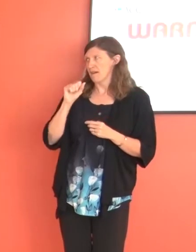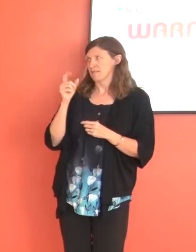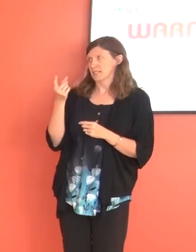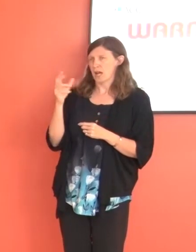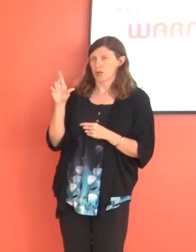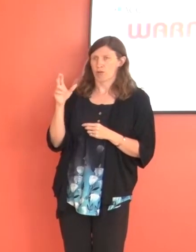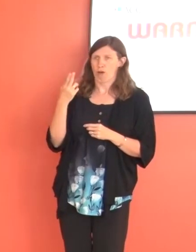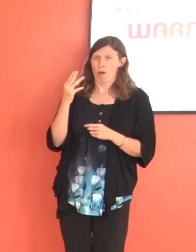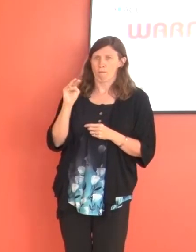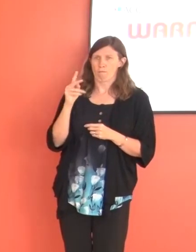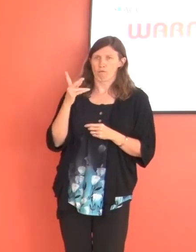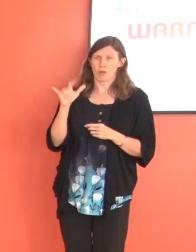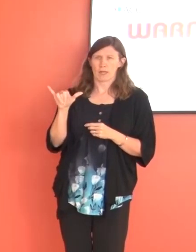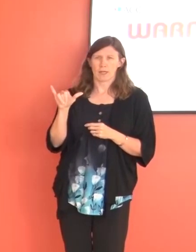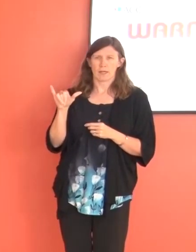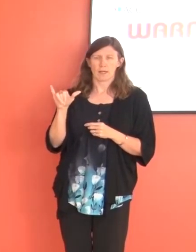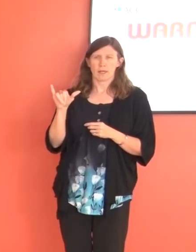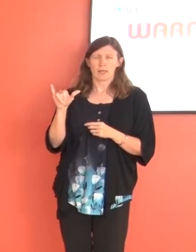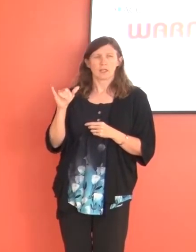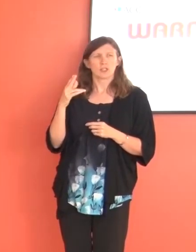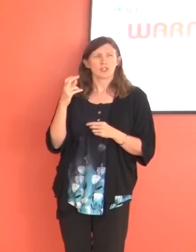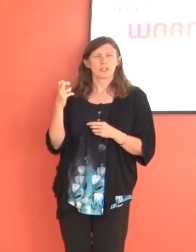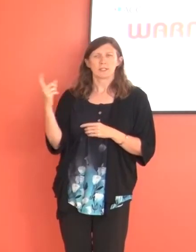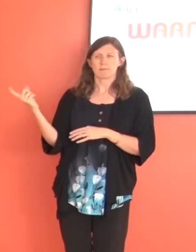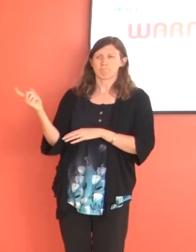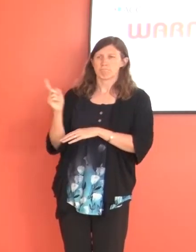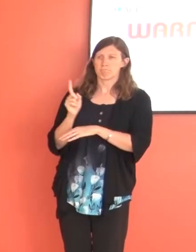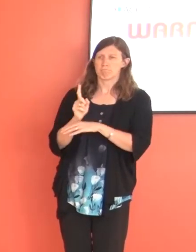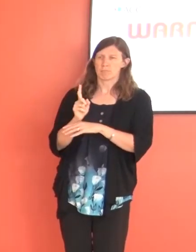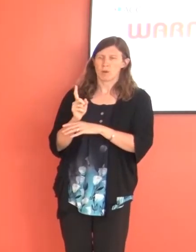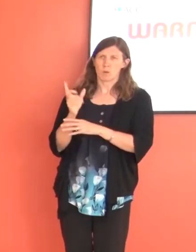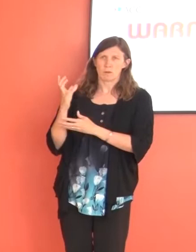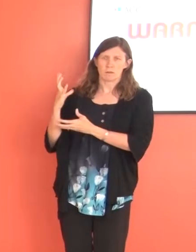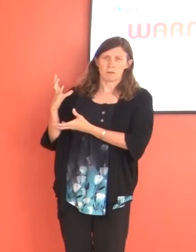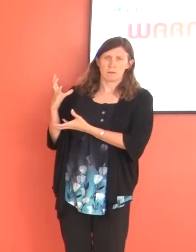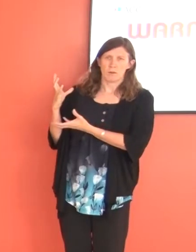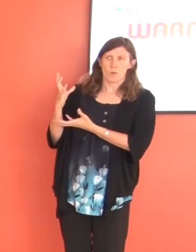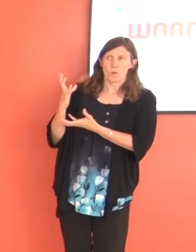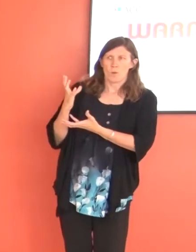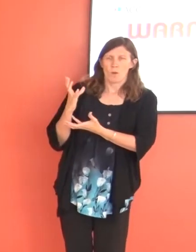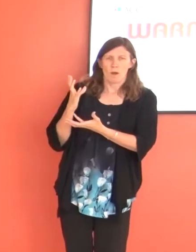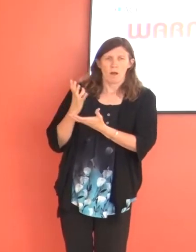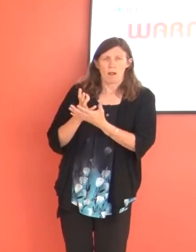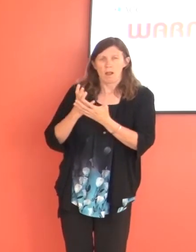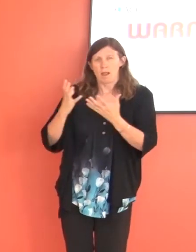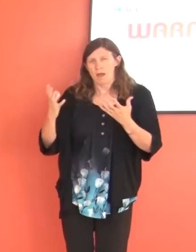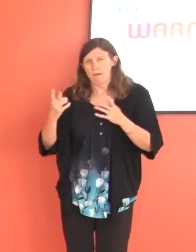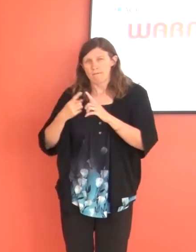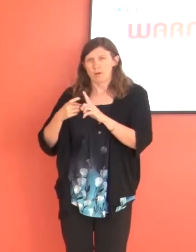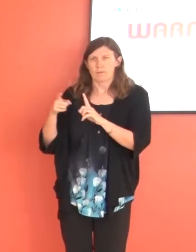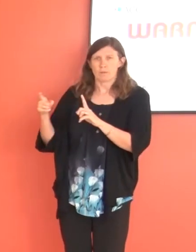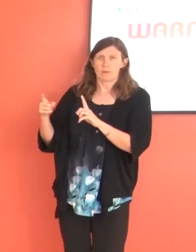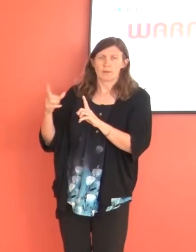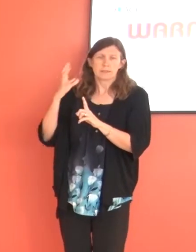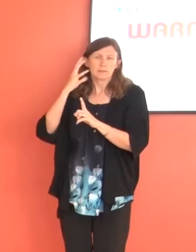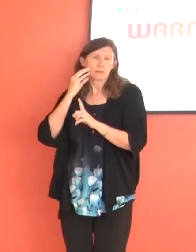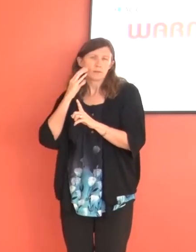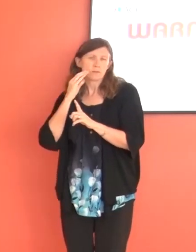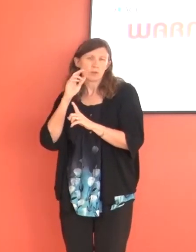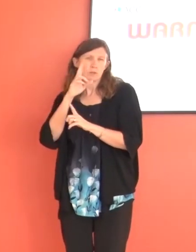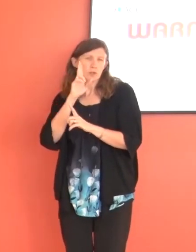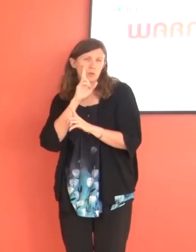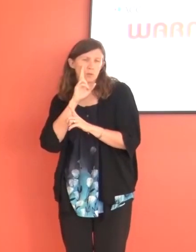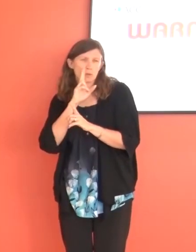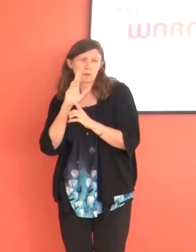She's bringing so much to us that, you know, she has experience from Houston Community College